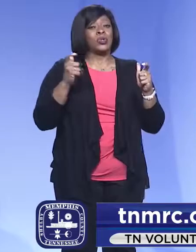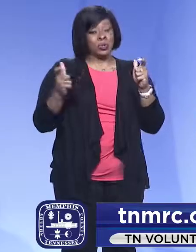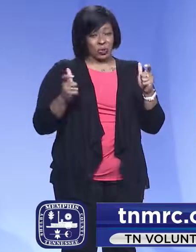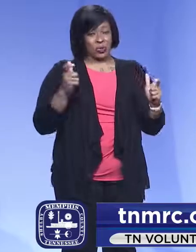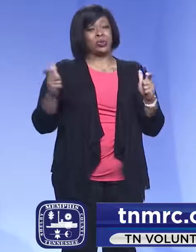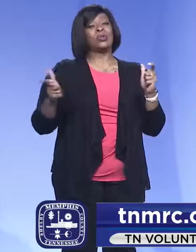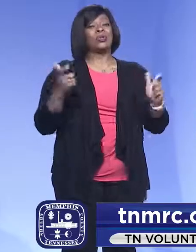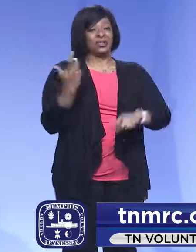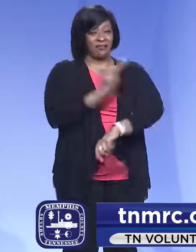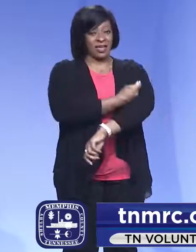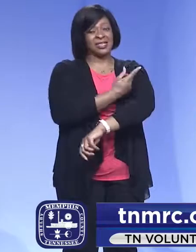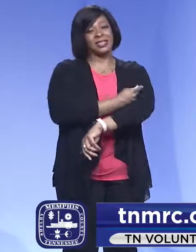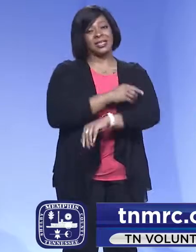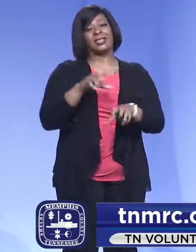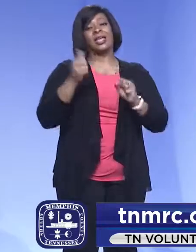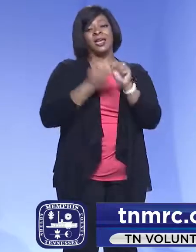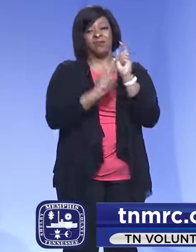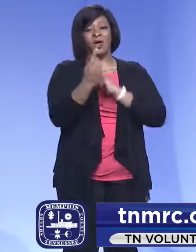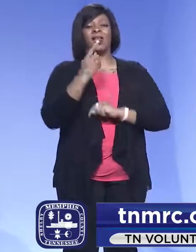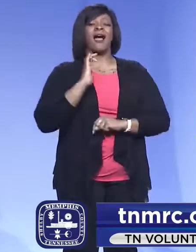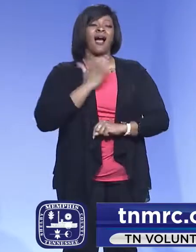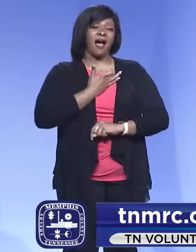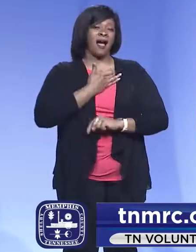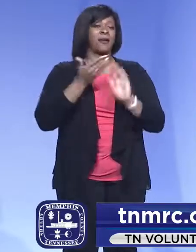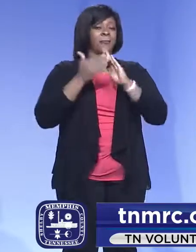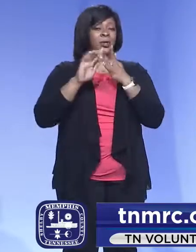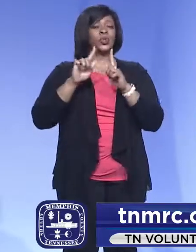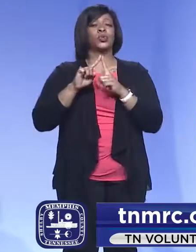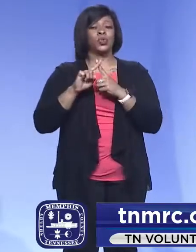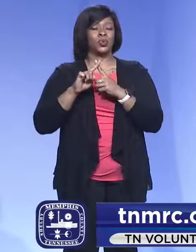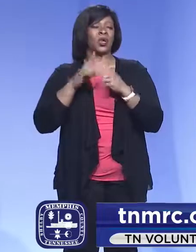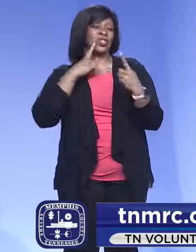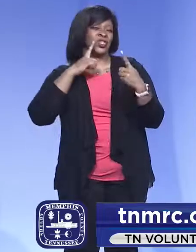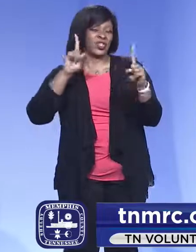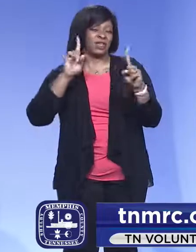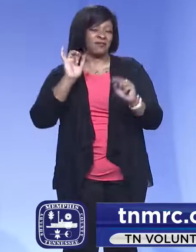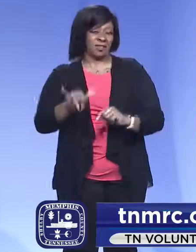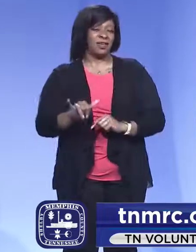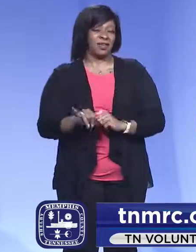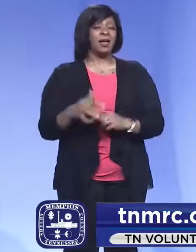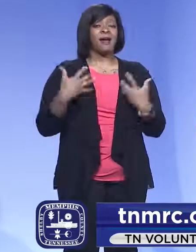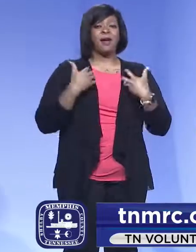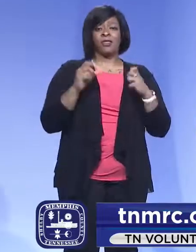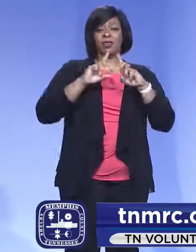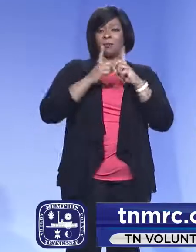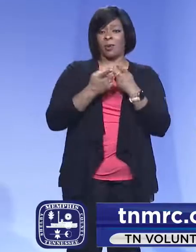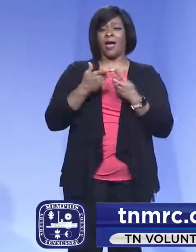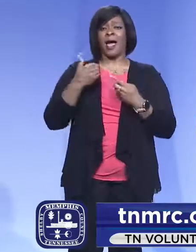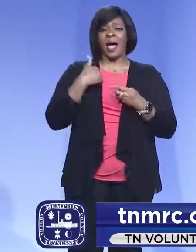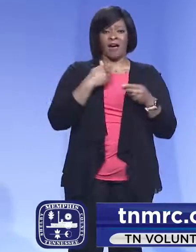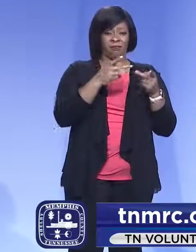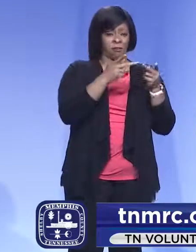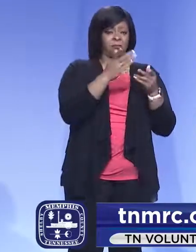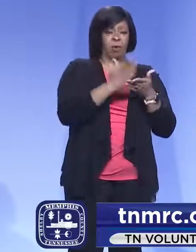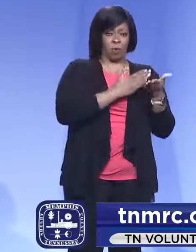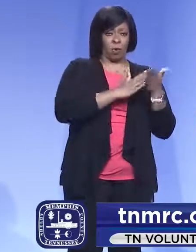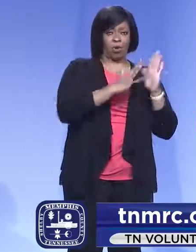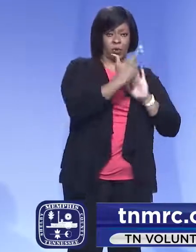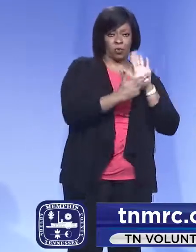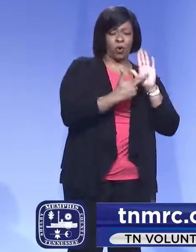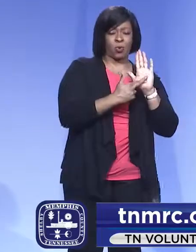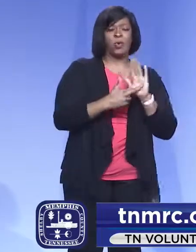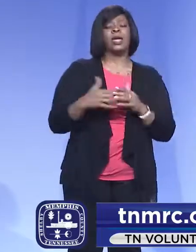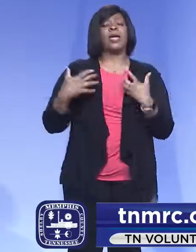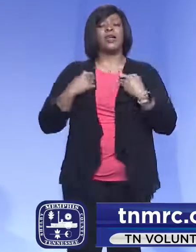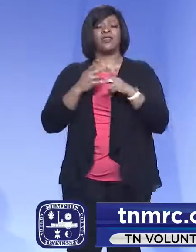it's going to take everyone in our community to be able to achieve that goal. So the health department has a part to play, but so